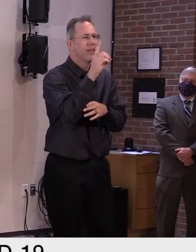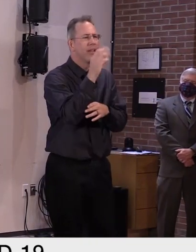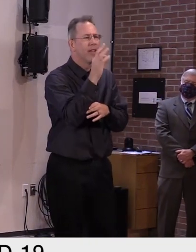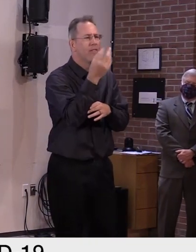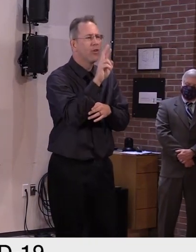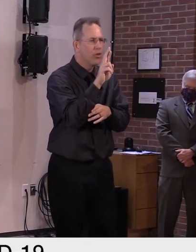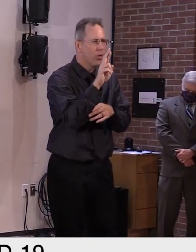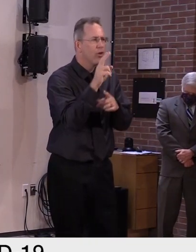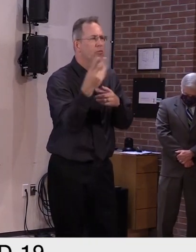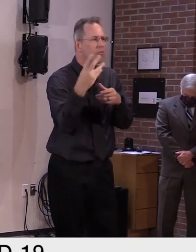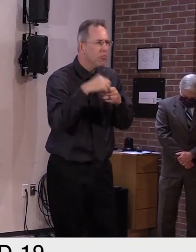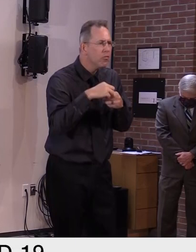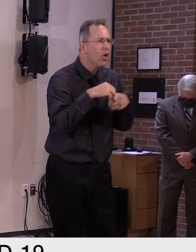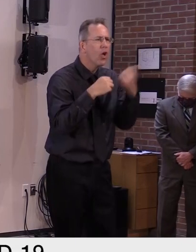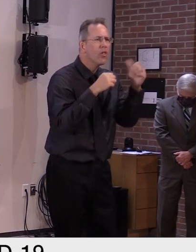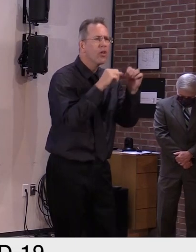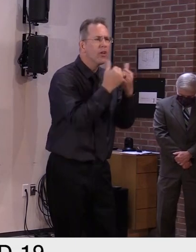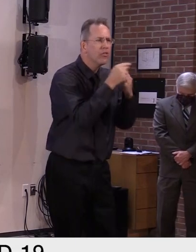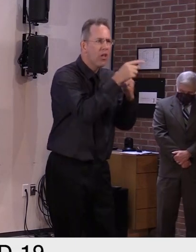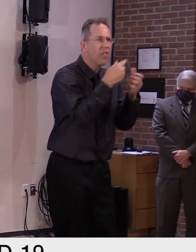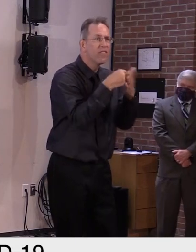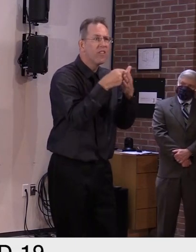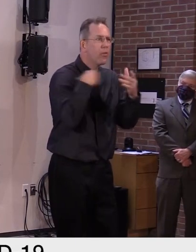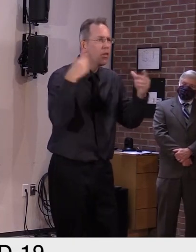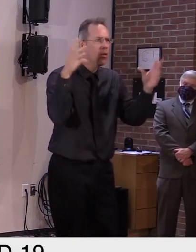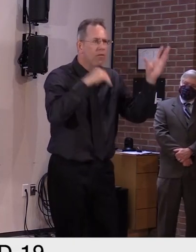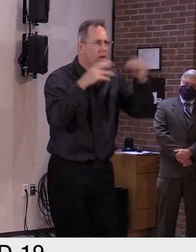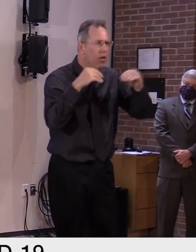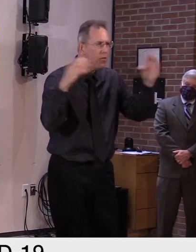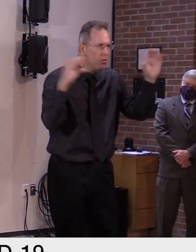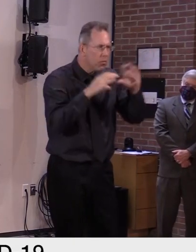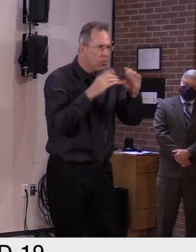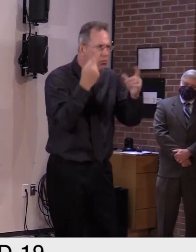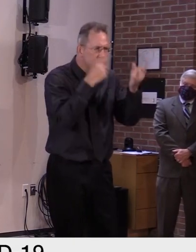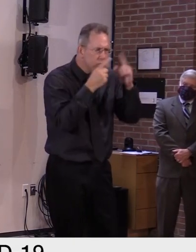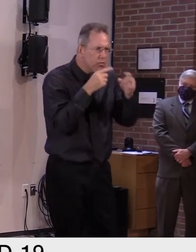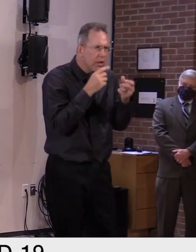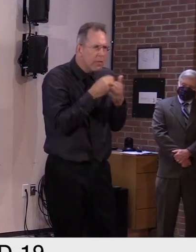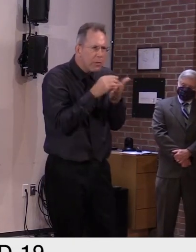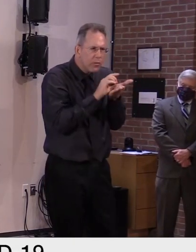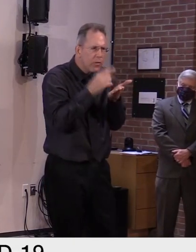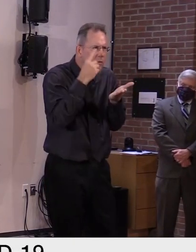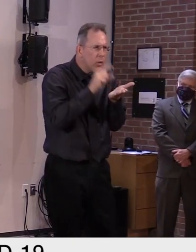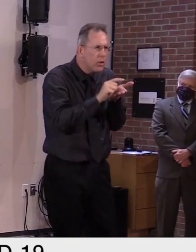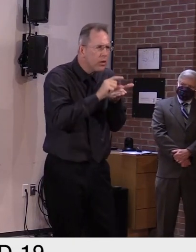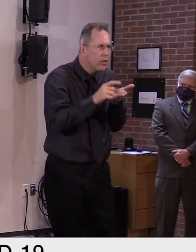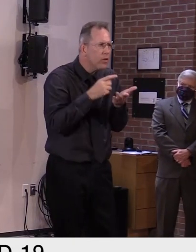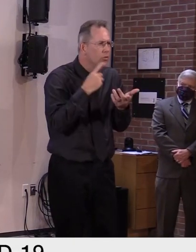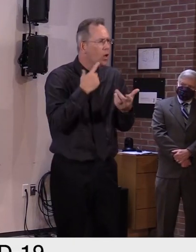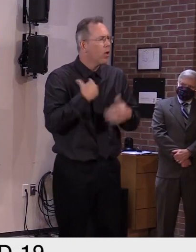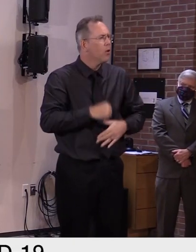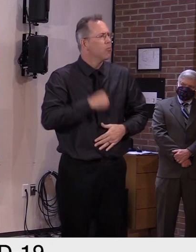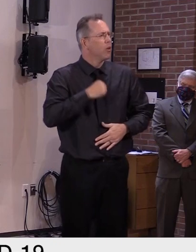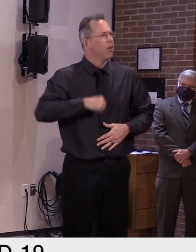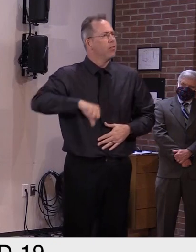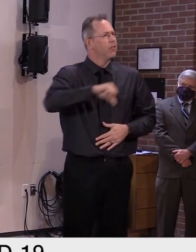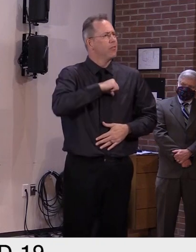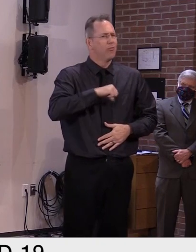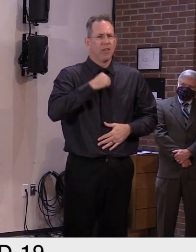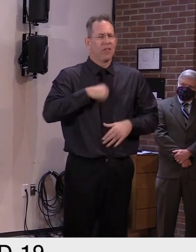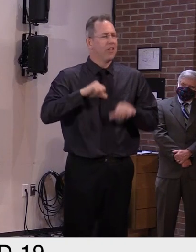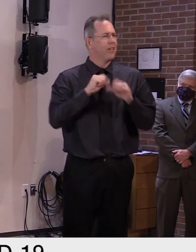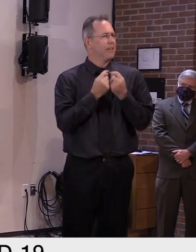grants and look at the applications. That's been gratifying to watch, and I think that it's given Vermonters a